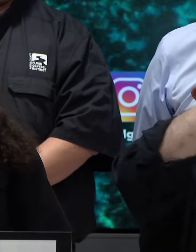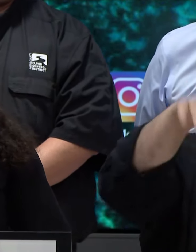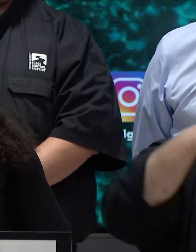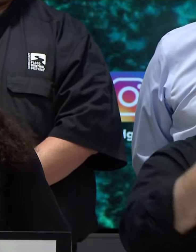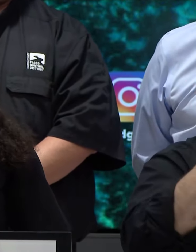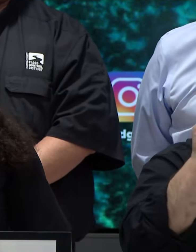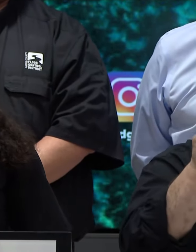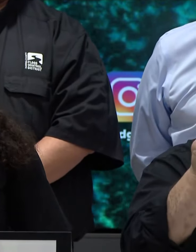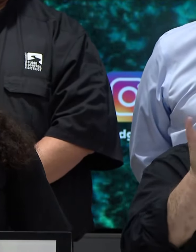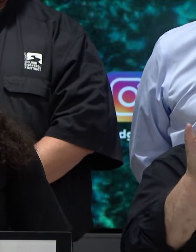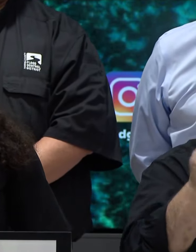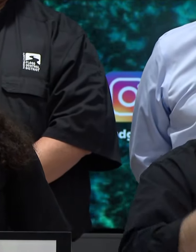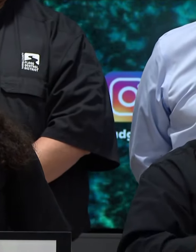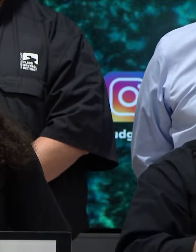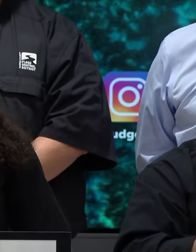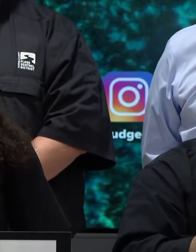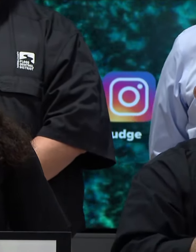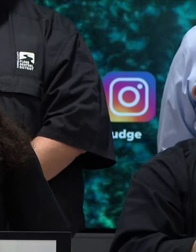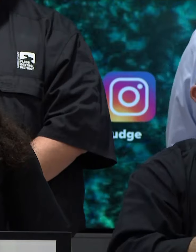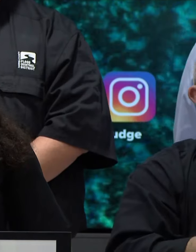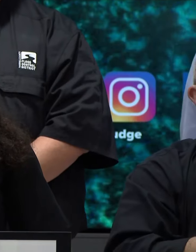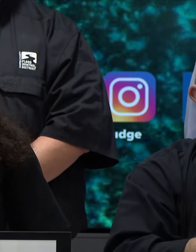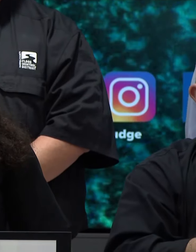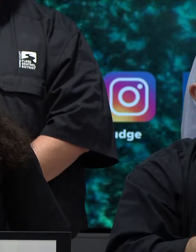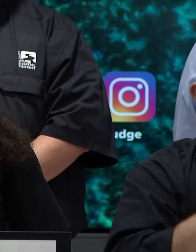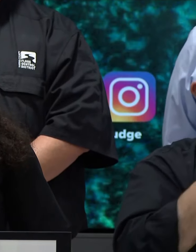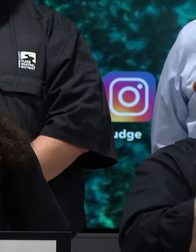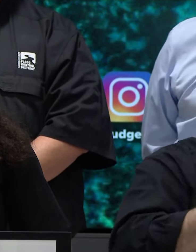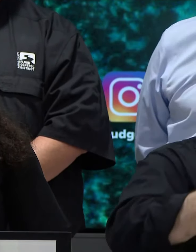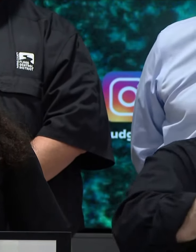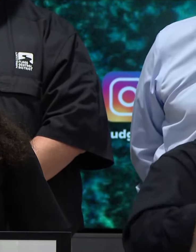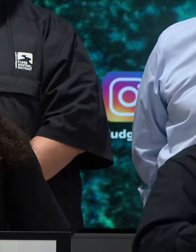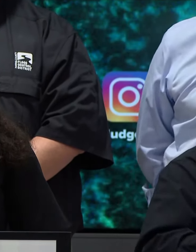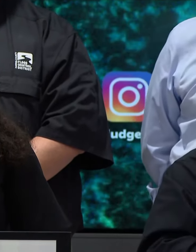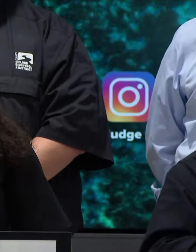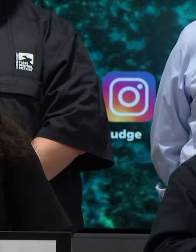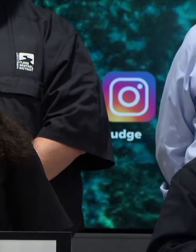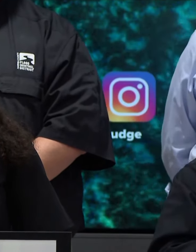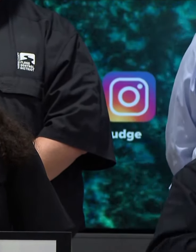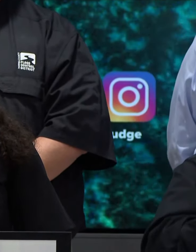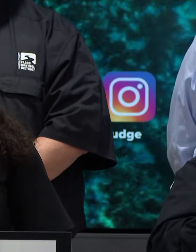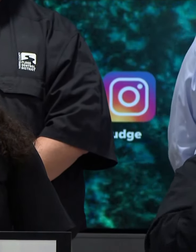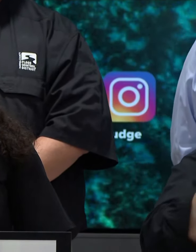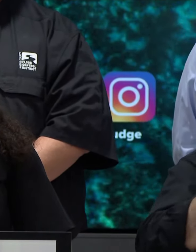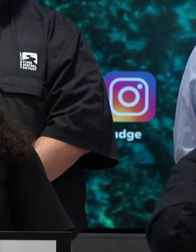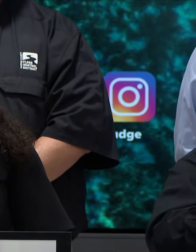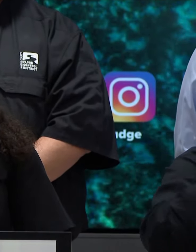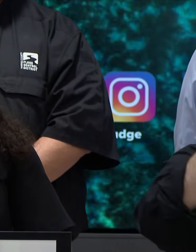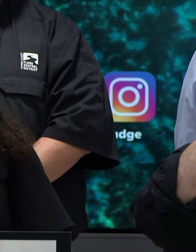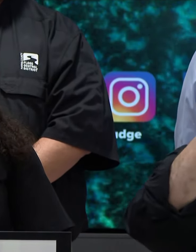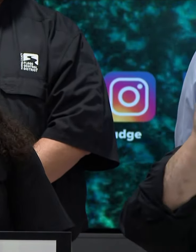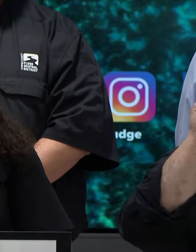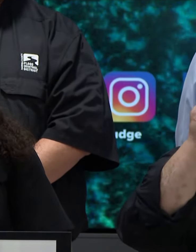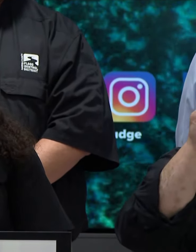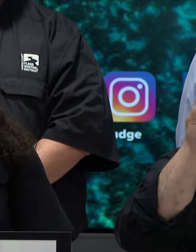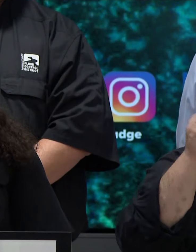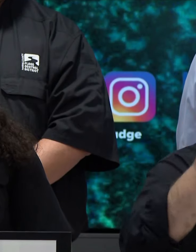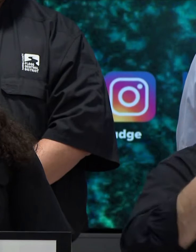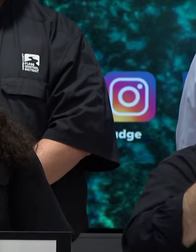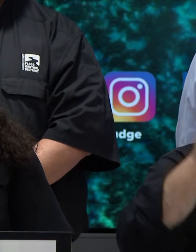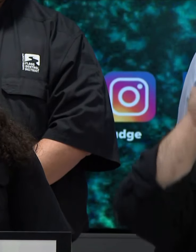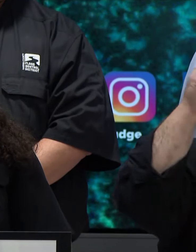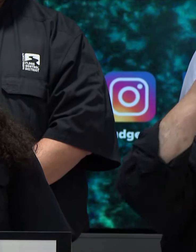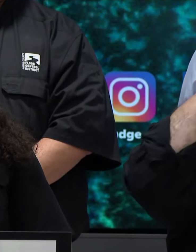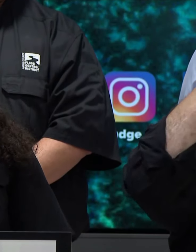counties. So what does this mean? It means we can get resources more quickly from the federal government. So